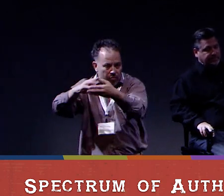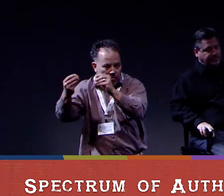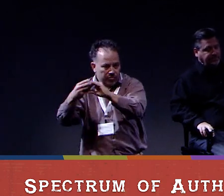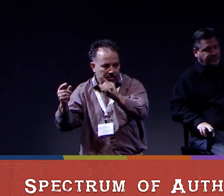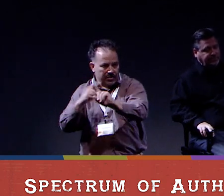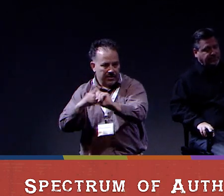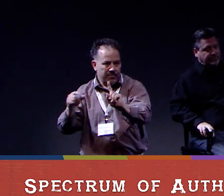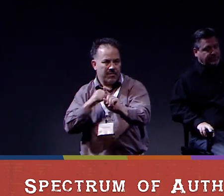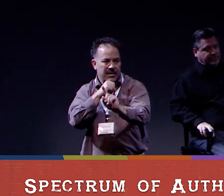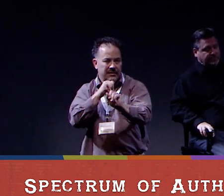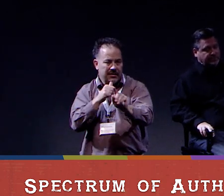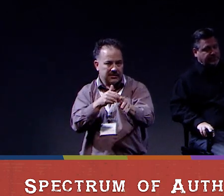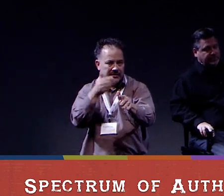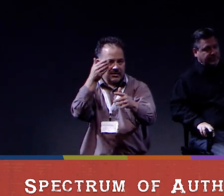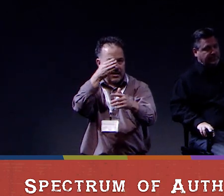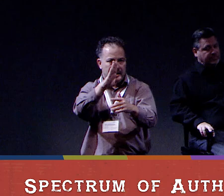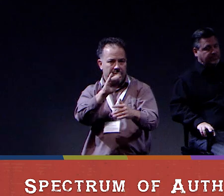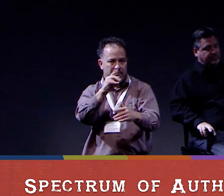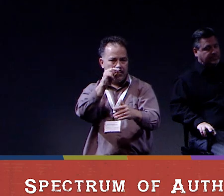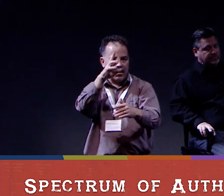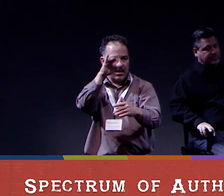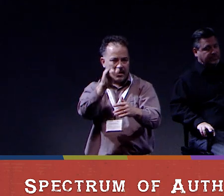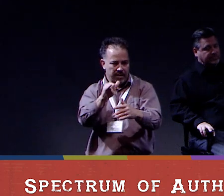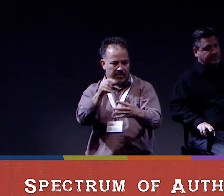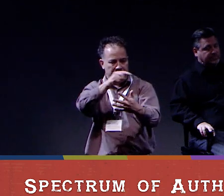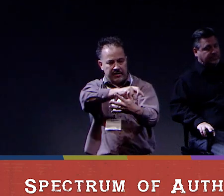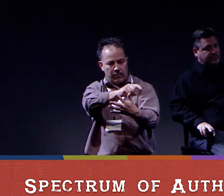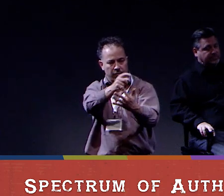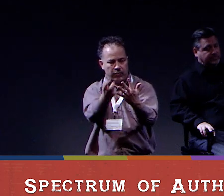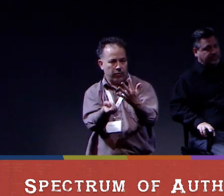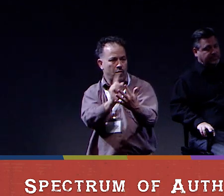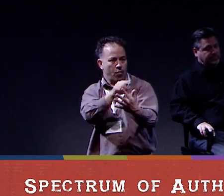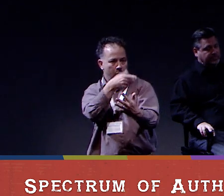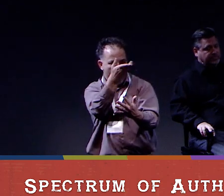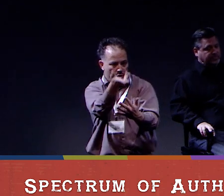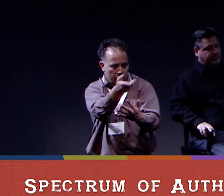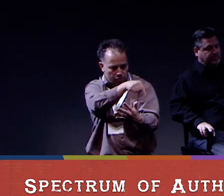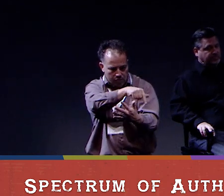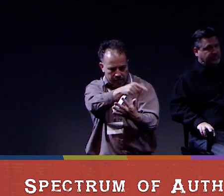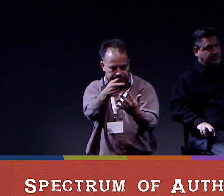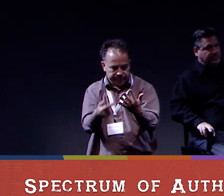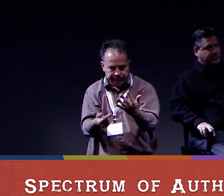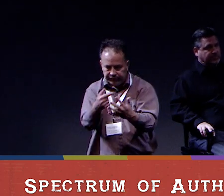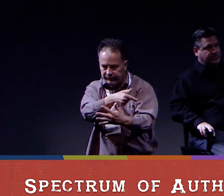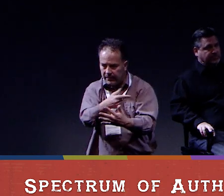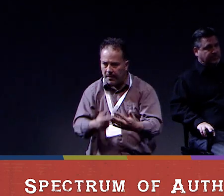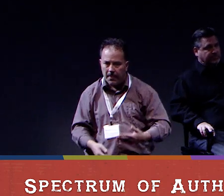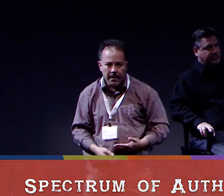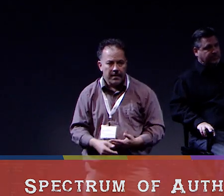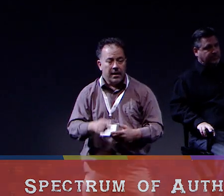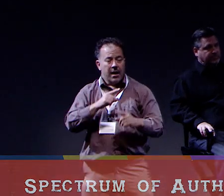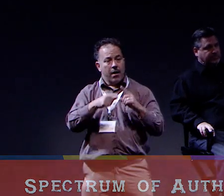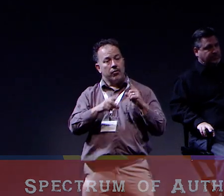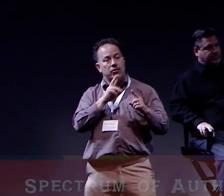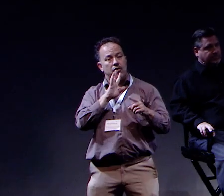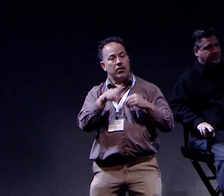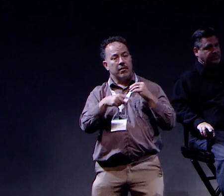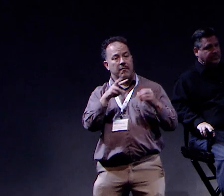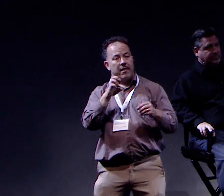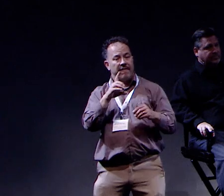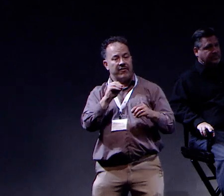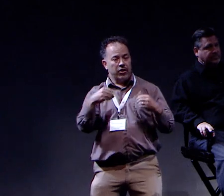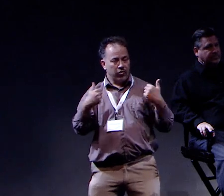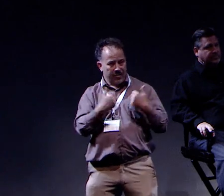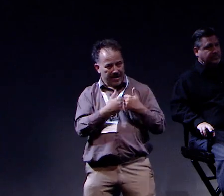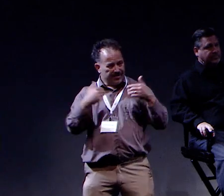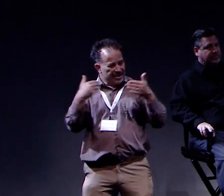it's not binary, it's a spectrum. Where do you fall on the spectrum? And when it comes to video games, it's such a new